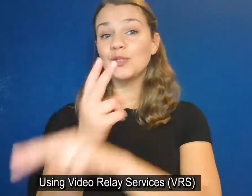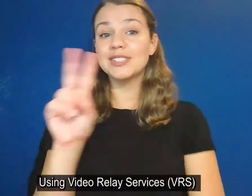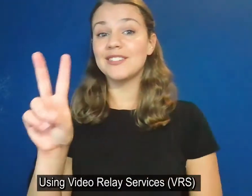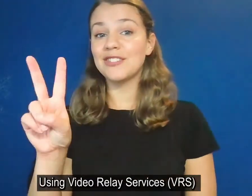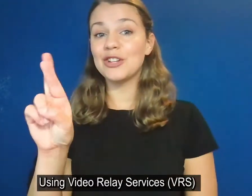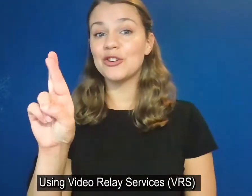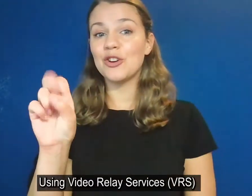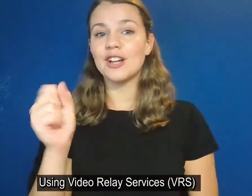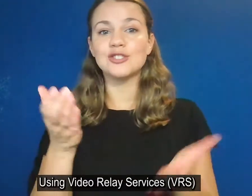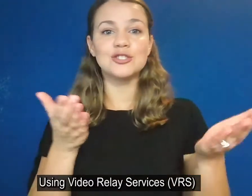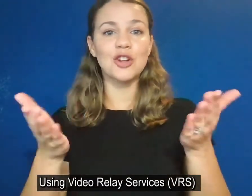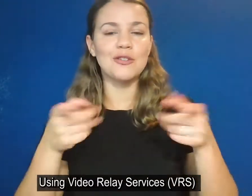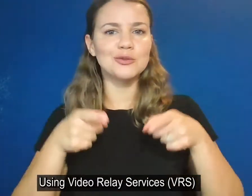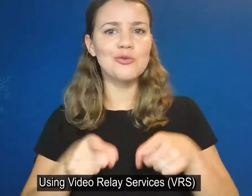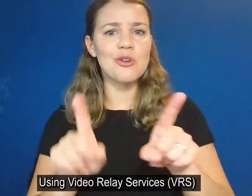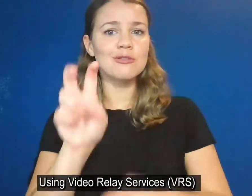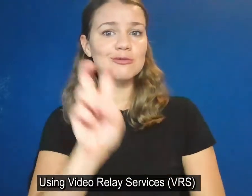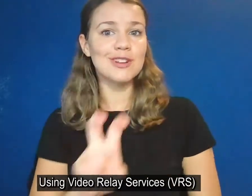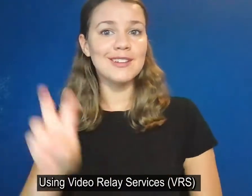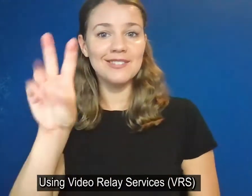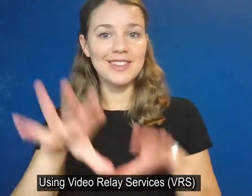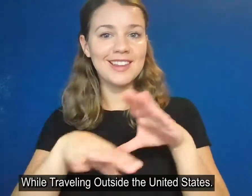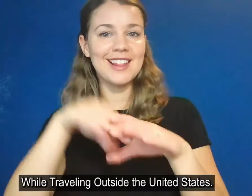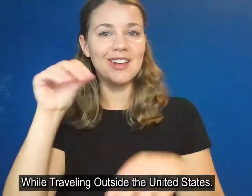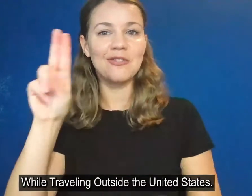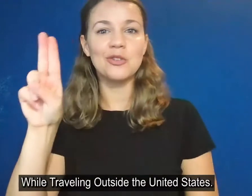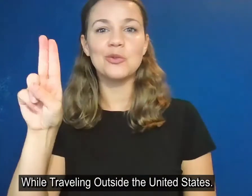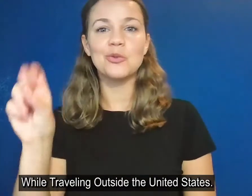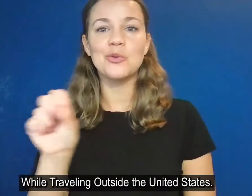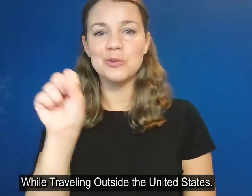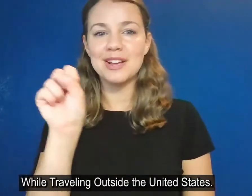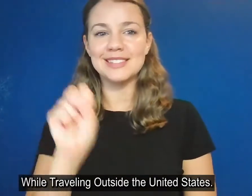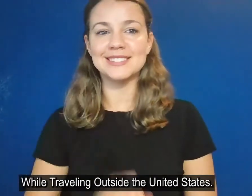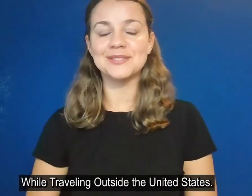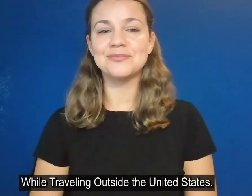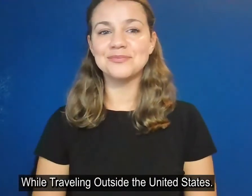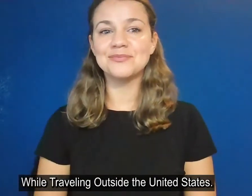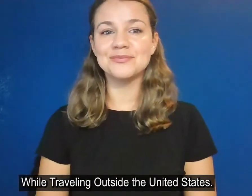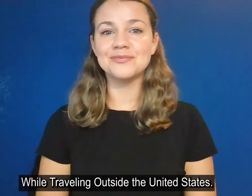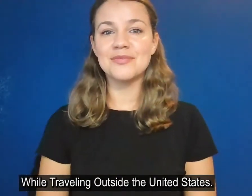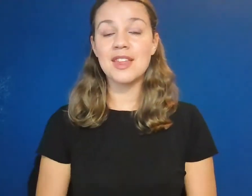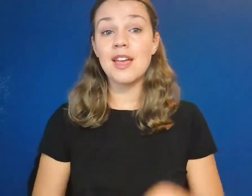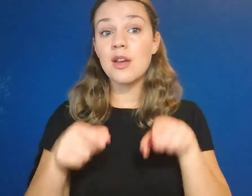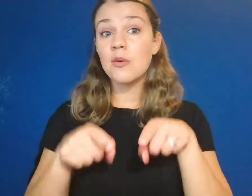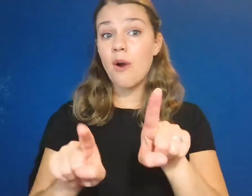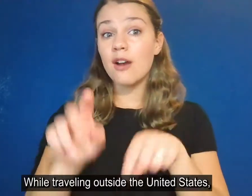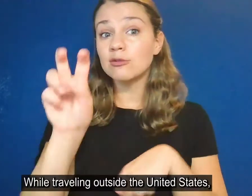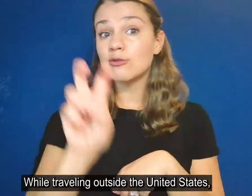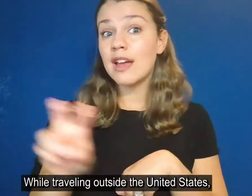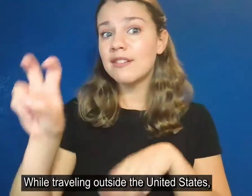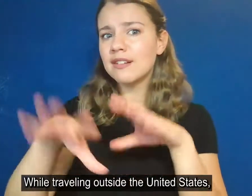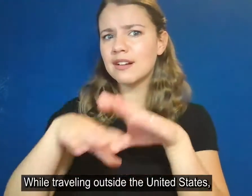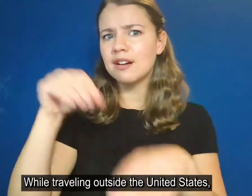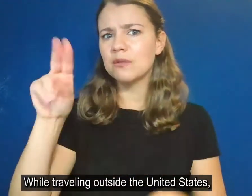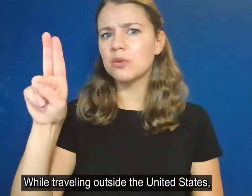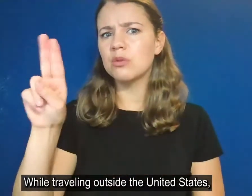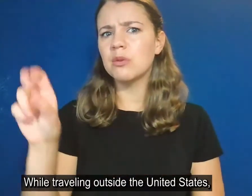Using video relay services, VRS, while traveling outside the United States. While traveling outside the United